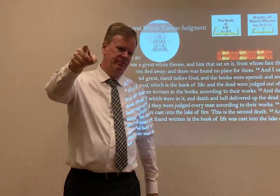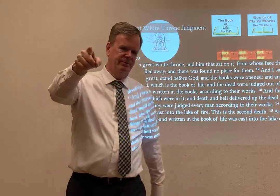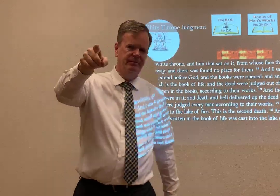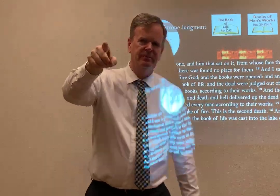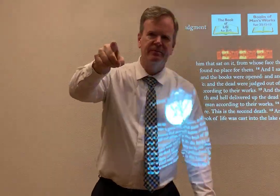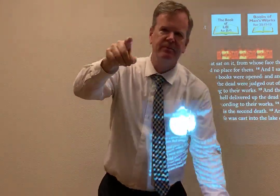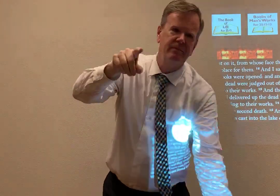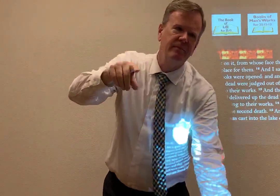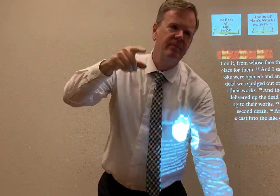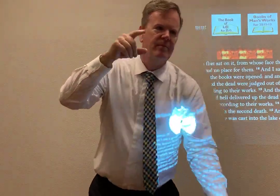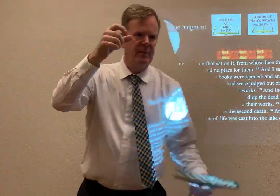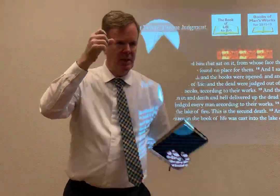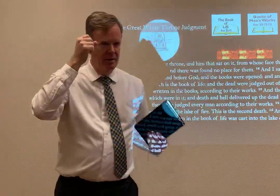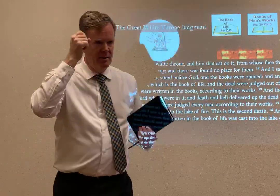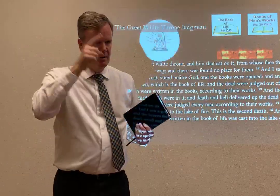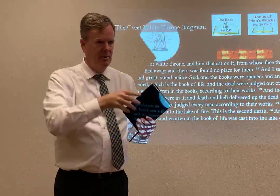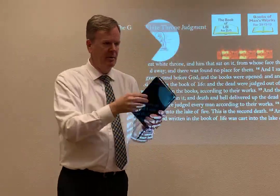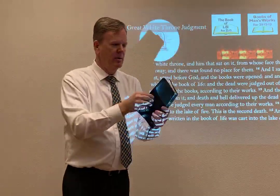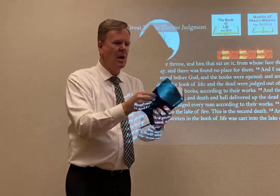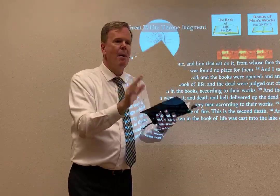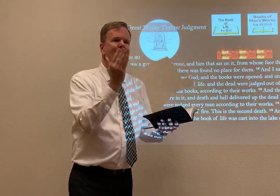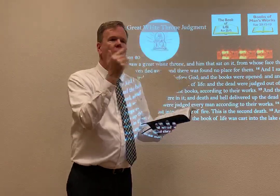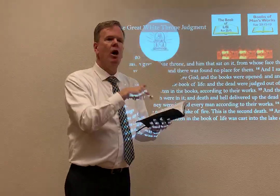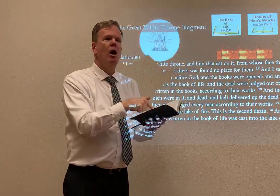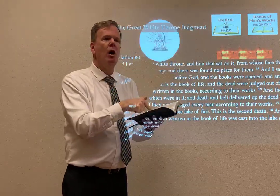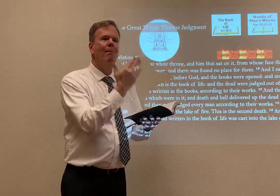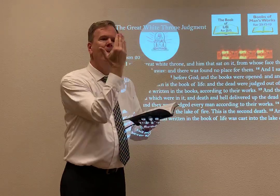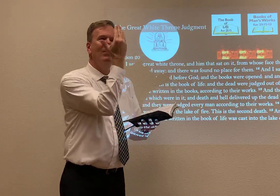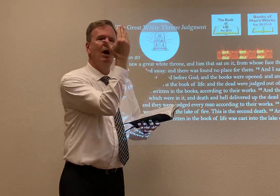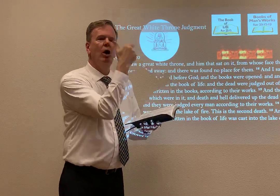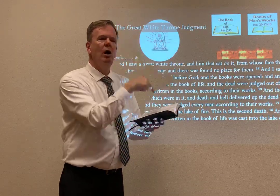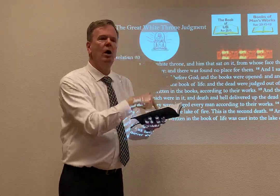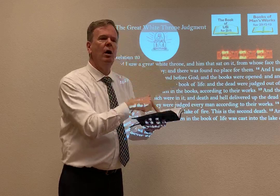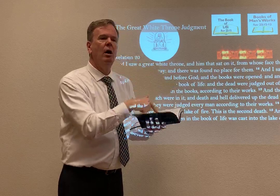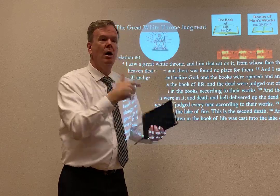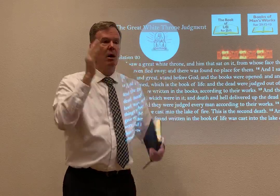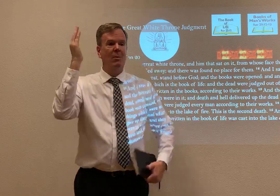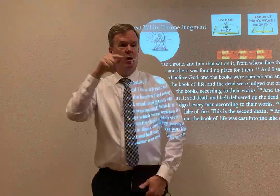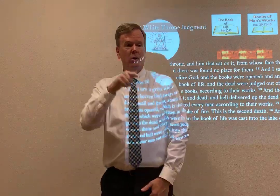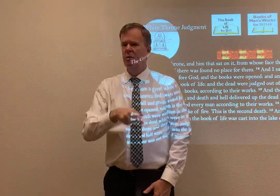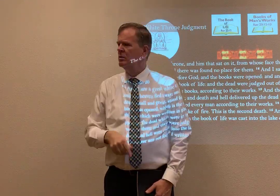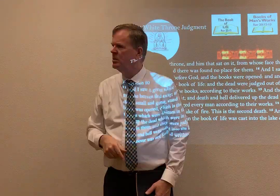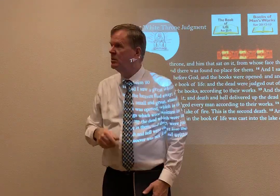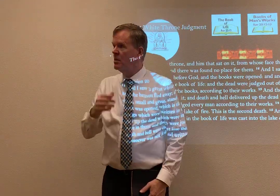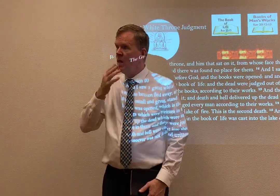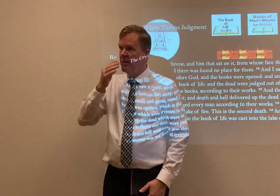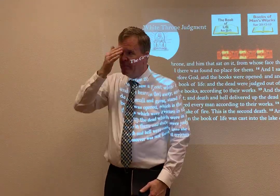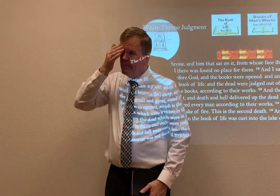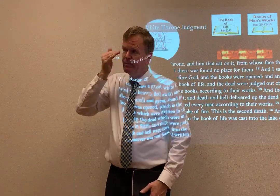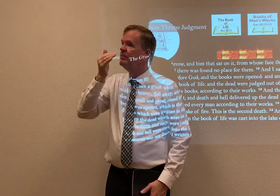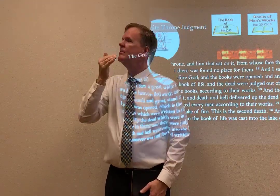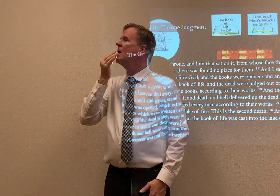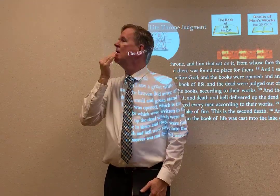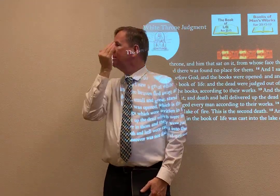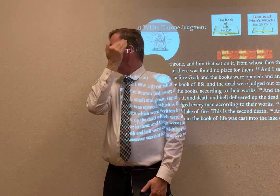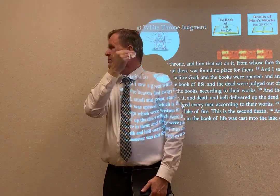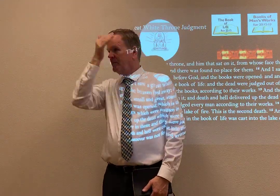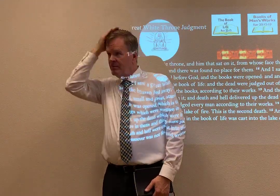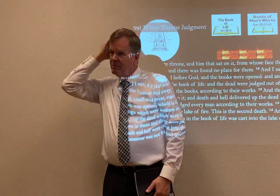Right, exactly. Exactly. If this book is a mirror, this book is like a mirror. When you look into the mirror, you can see anything that's wrong with